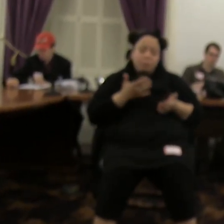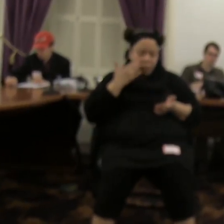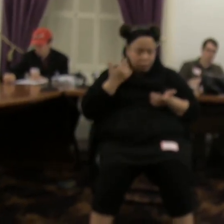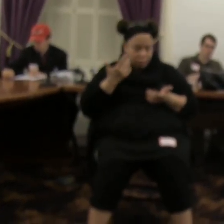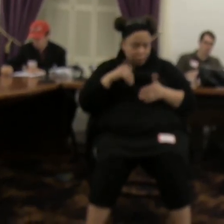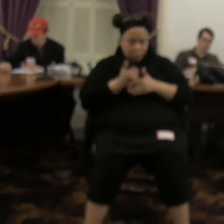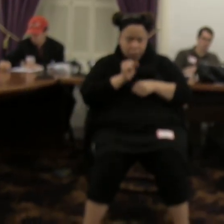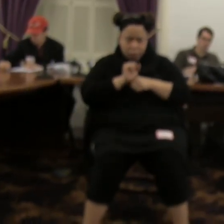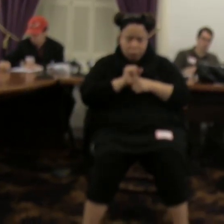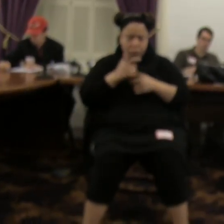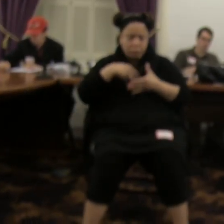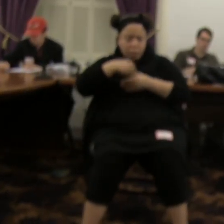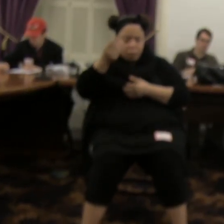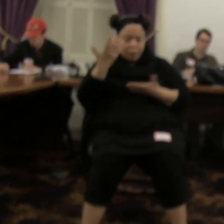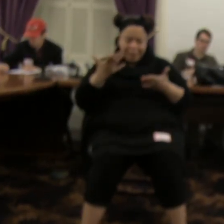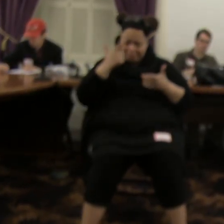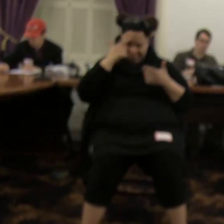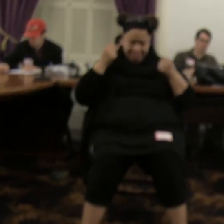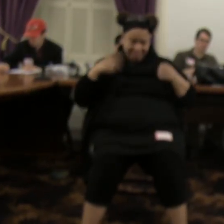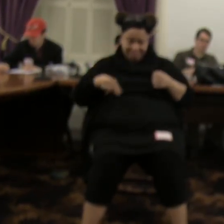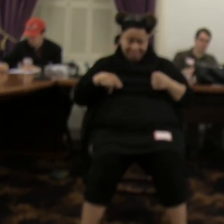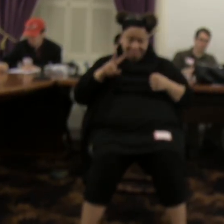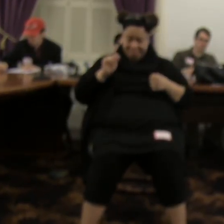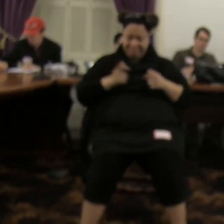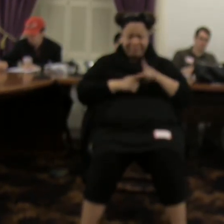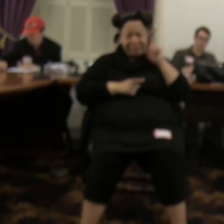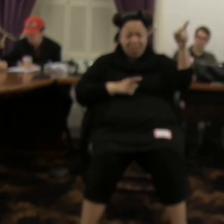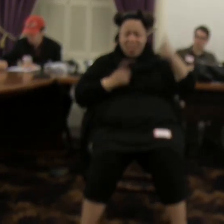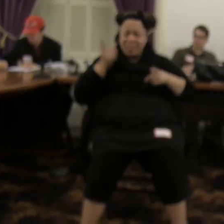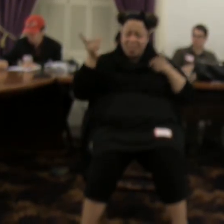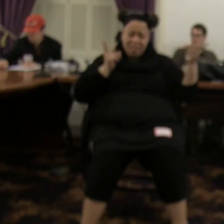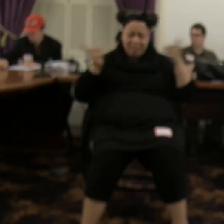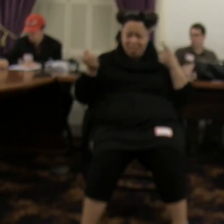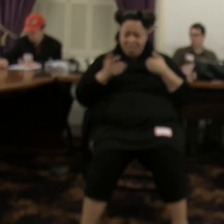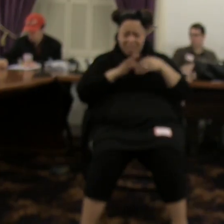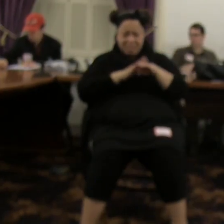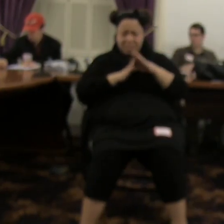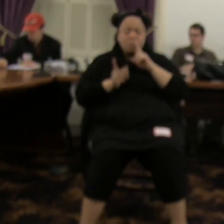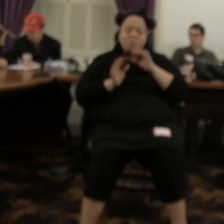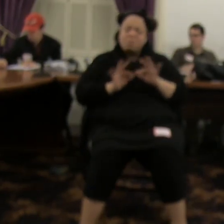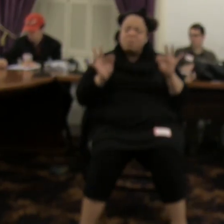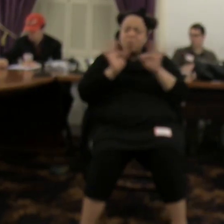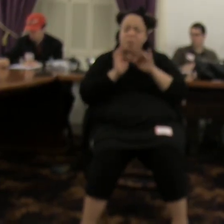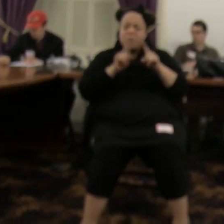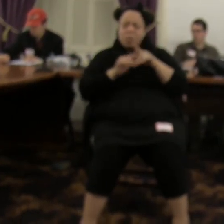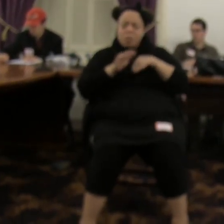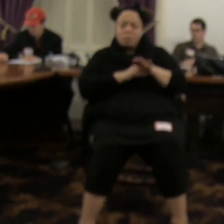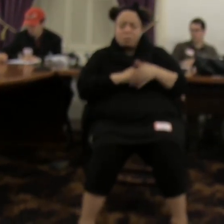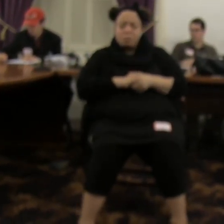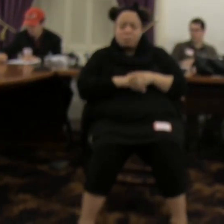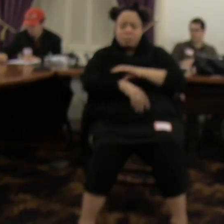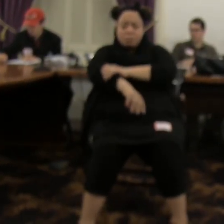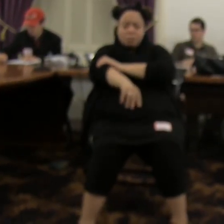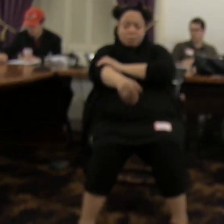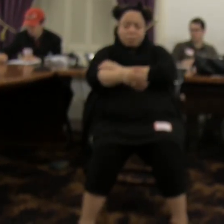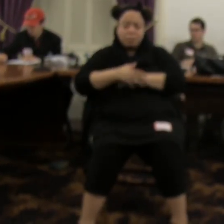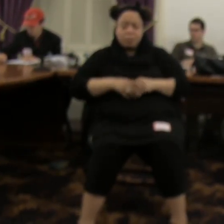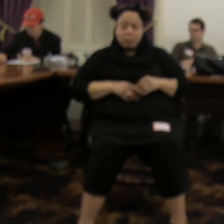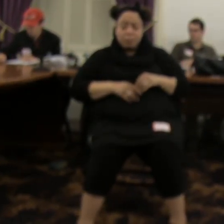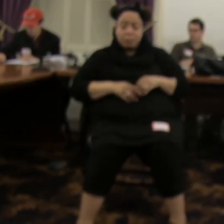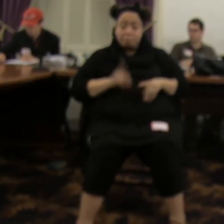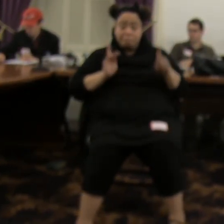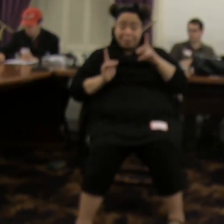assistance with transportation. Transportation is really important, and in a state like Vermont, they call states